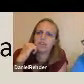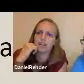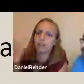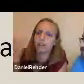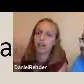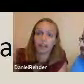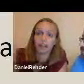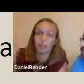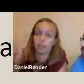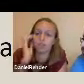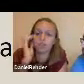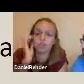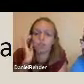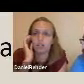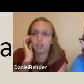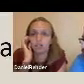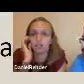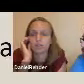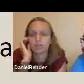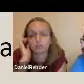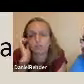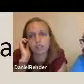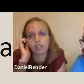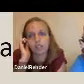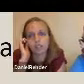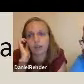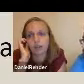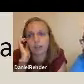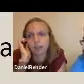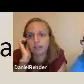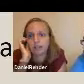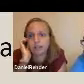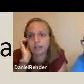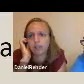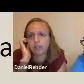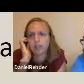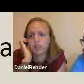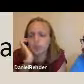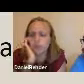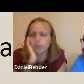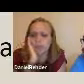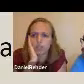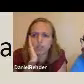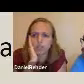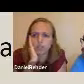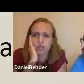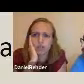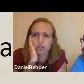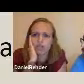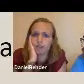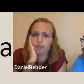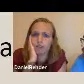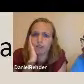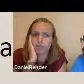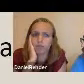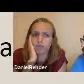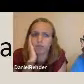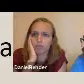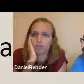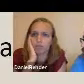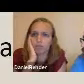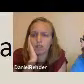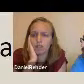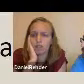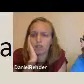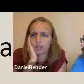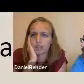then after that, eventually we got to a point where we could understand very well. And there were a number of people in the church that